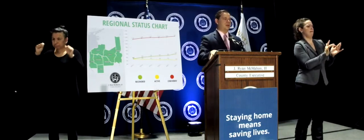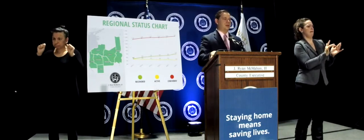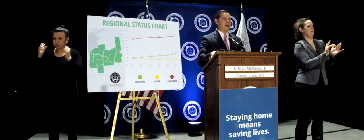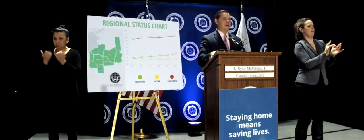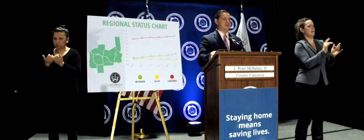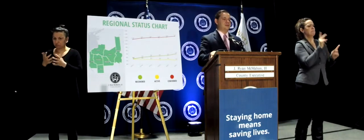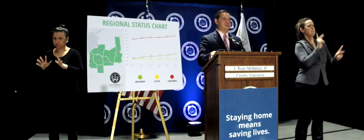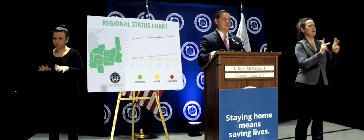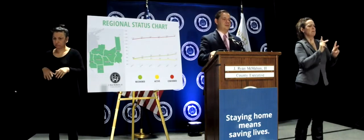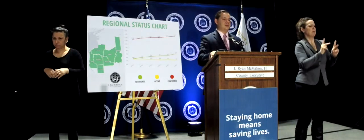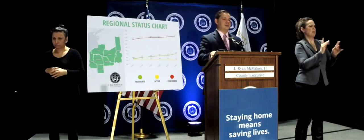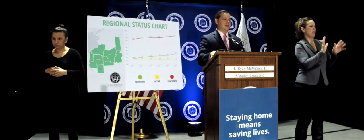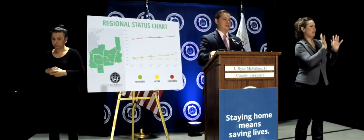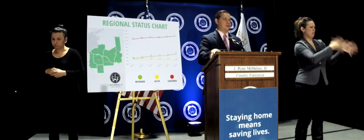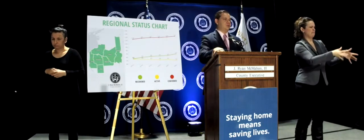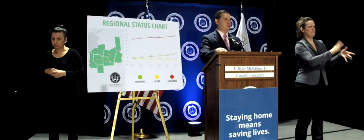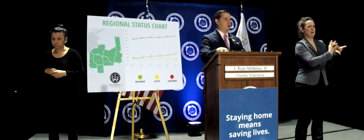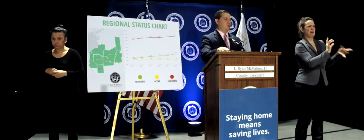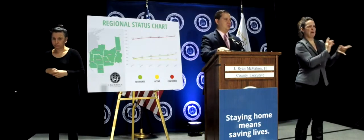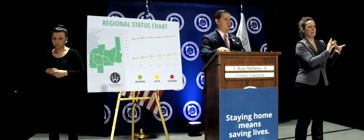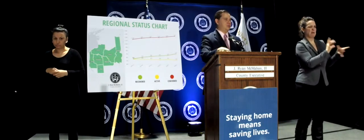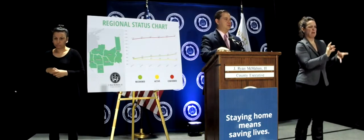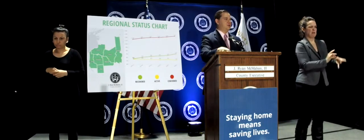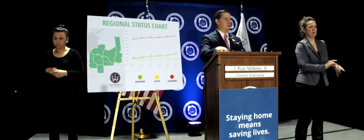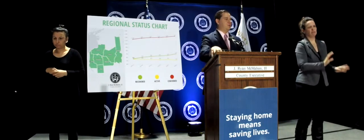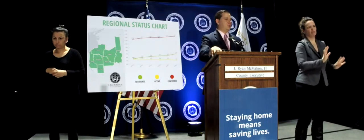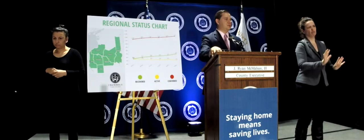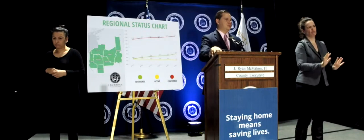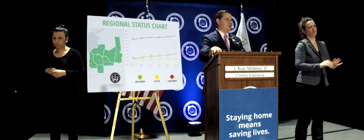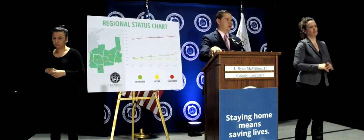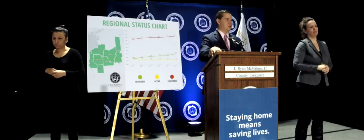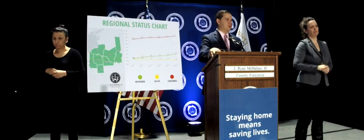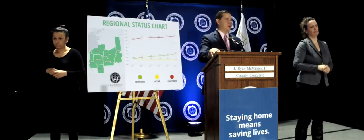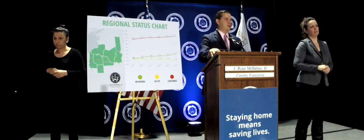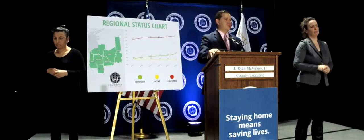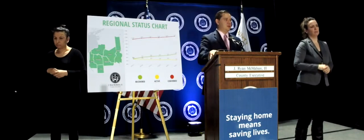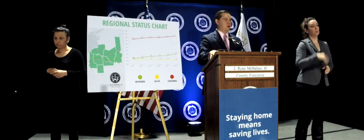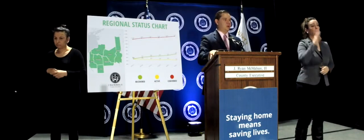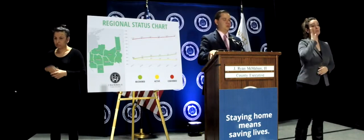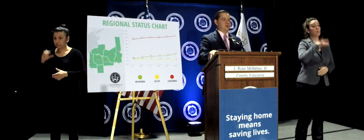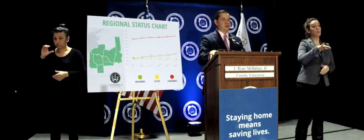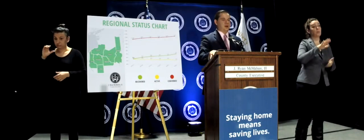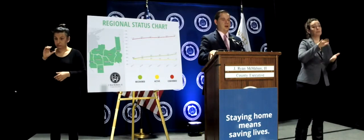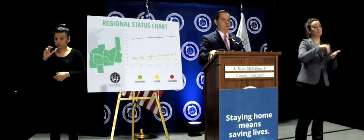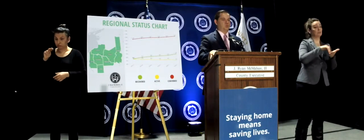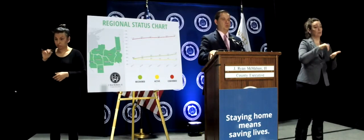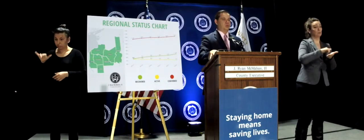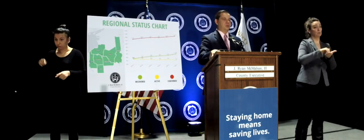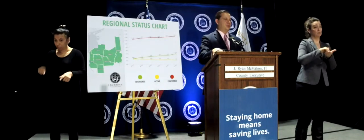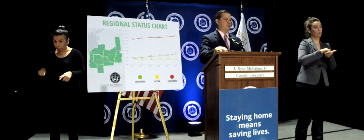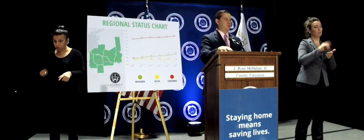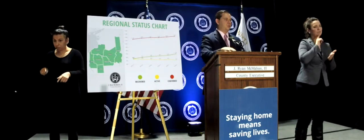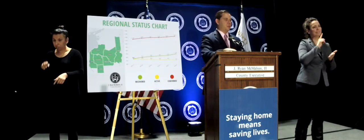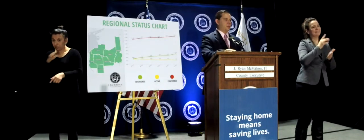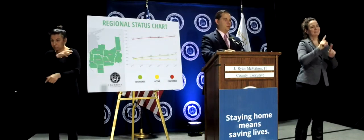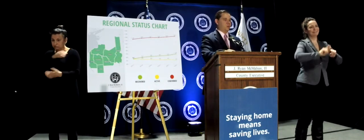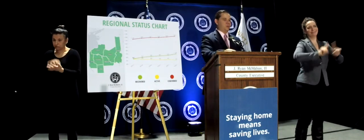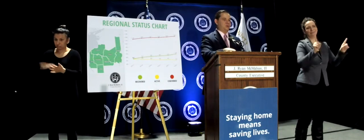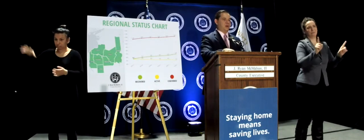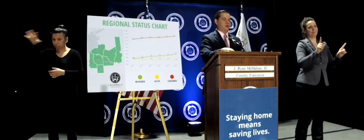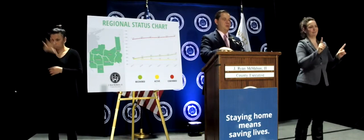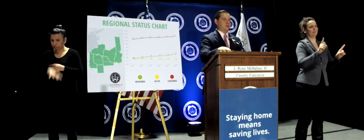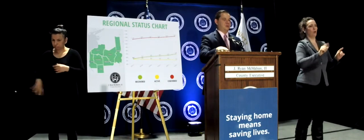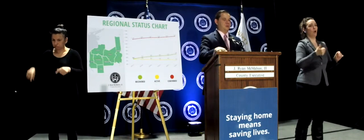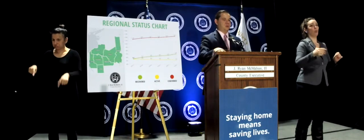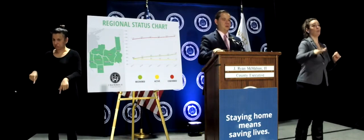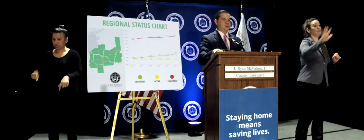we recognize that Central New York is different from the rest of the state. So we believe